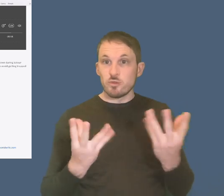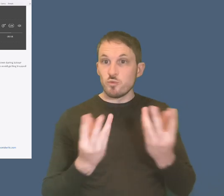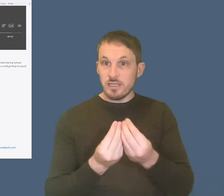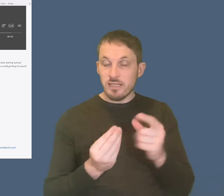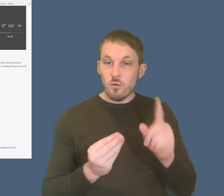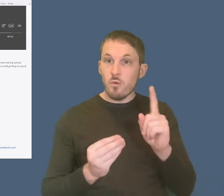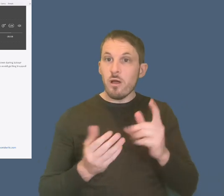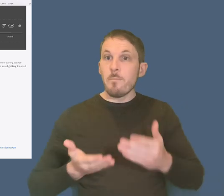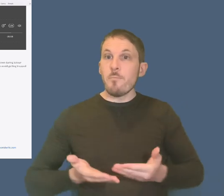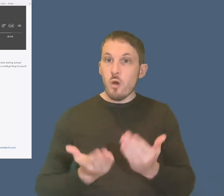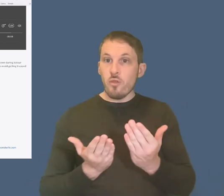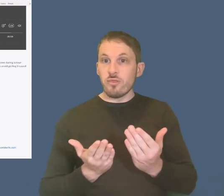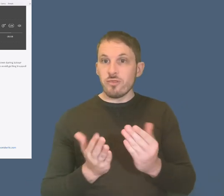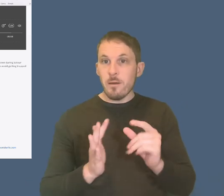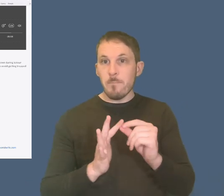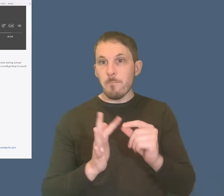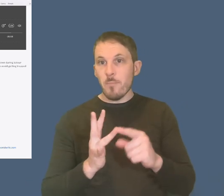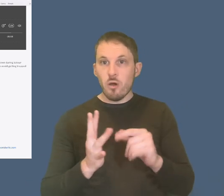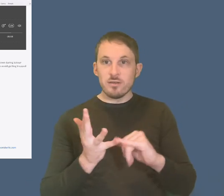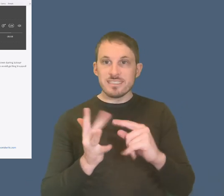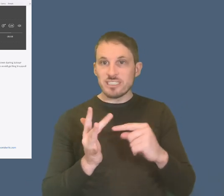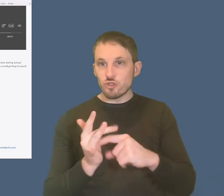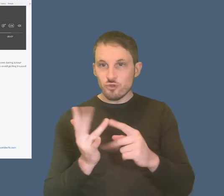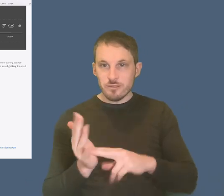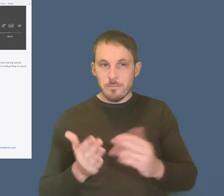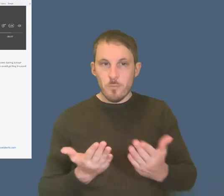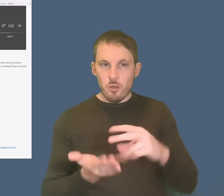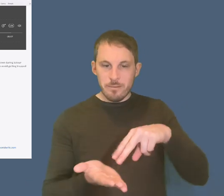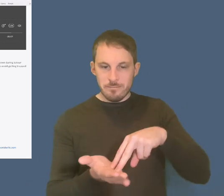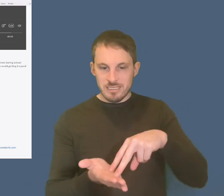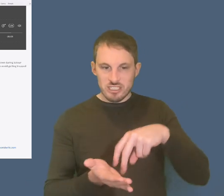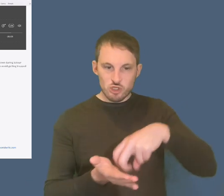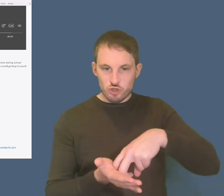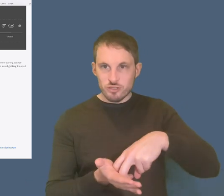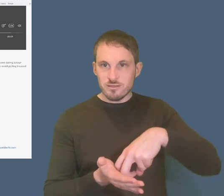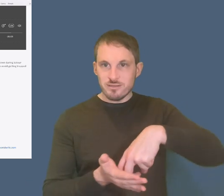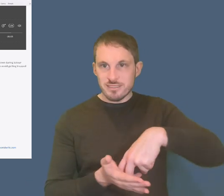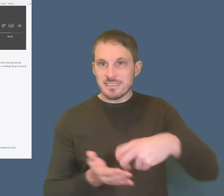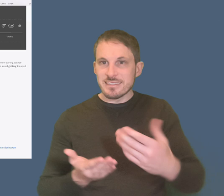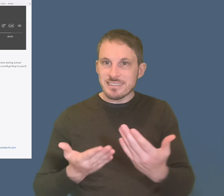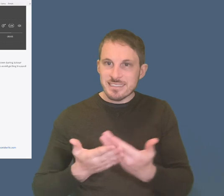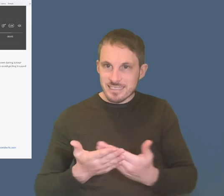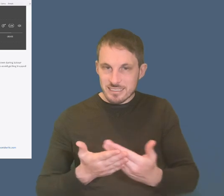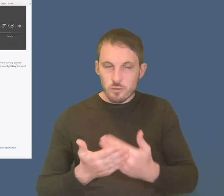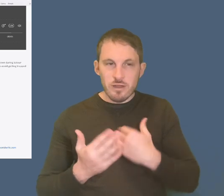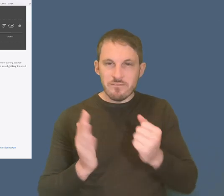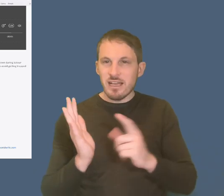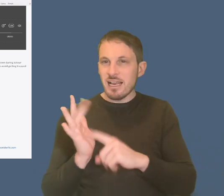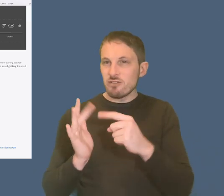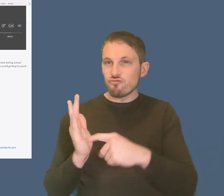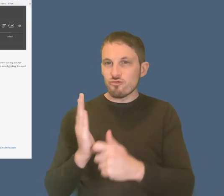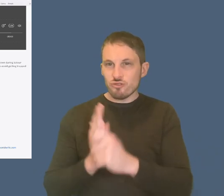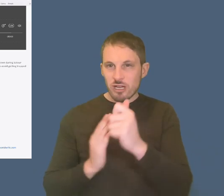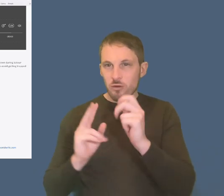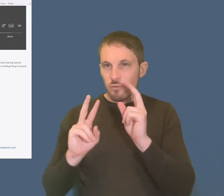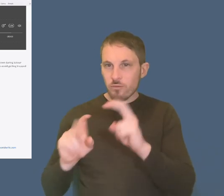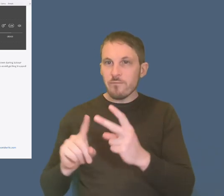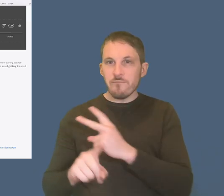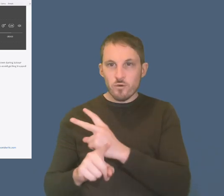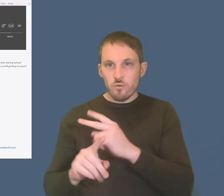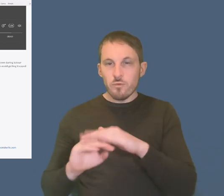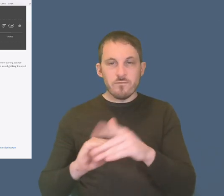birth position study. And my role in this was to do the literature review, so learn what was already known about the